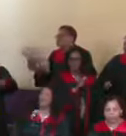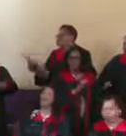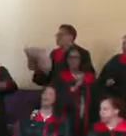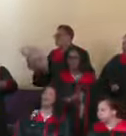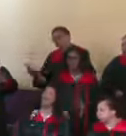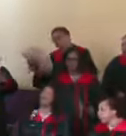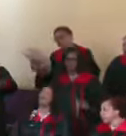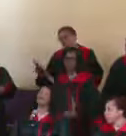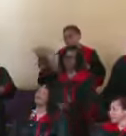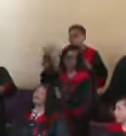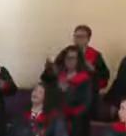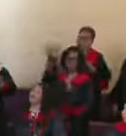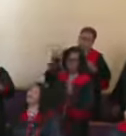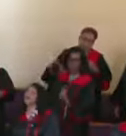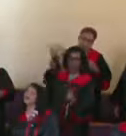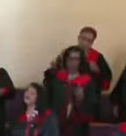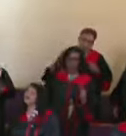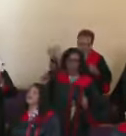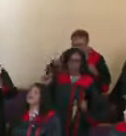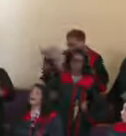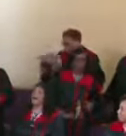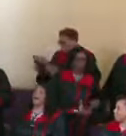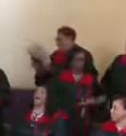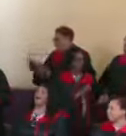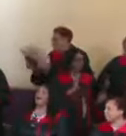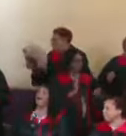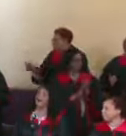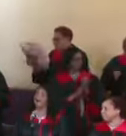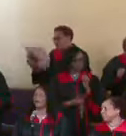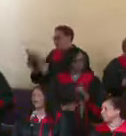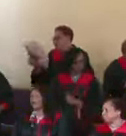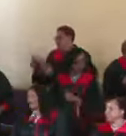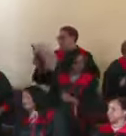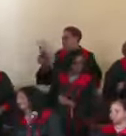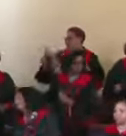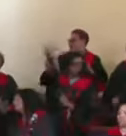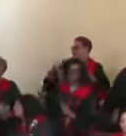him have your burdens now.